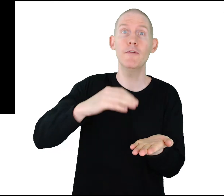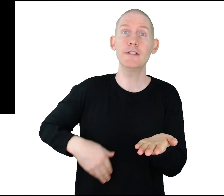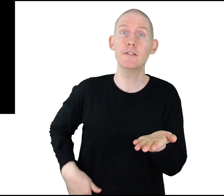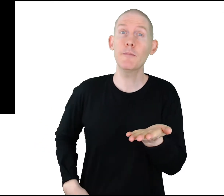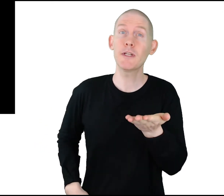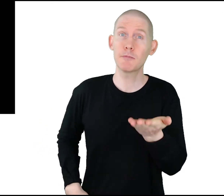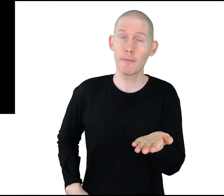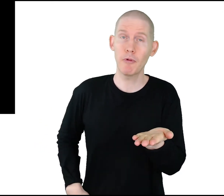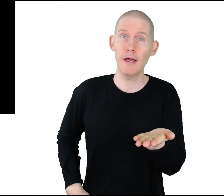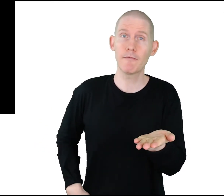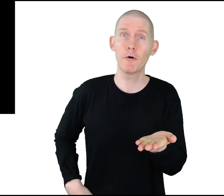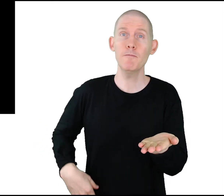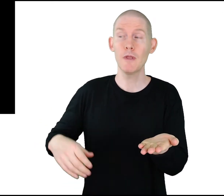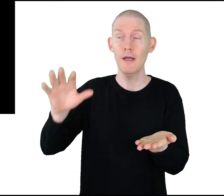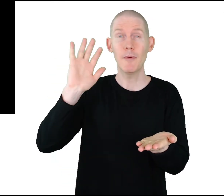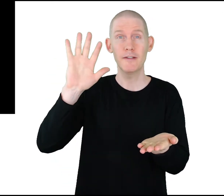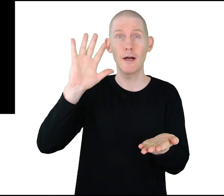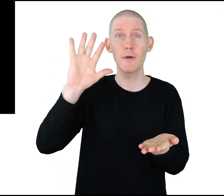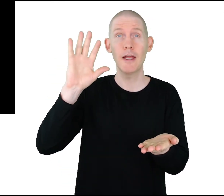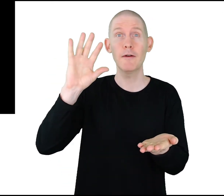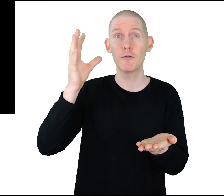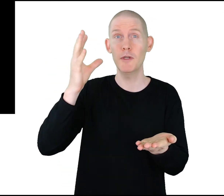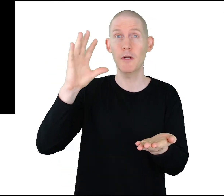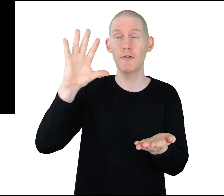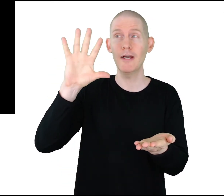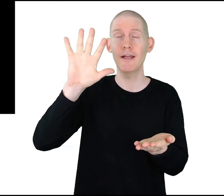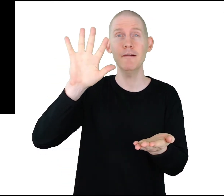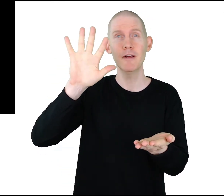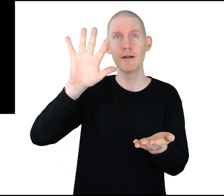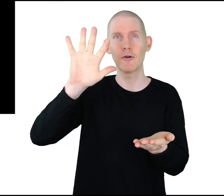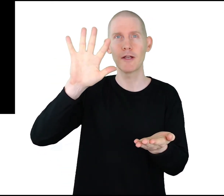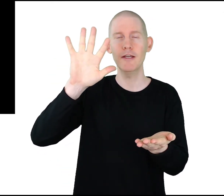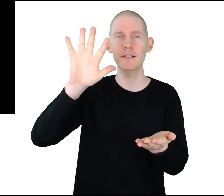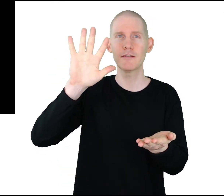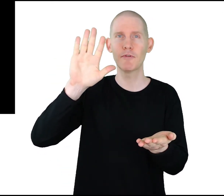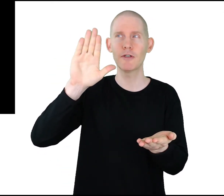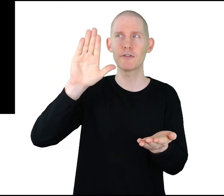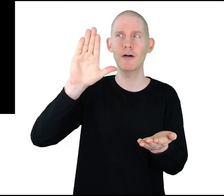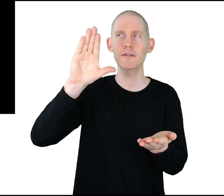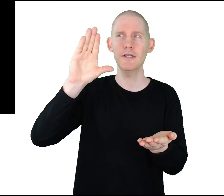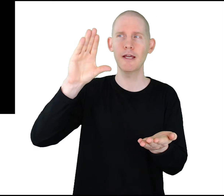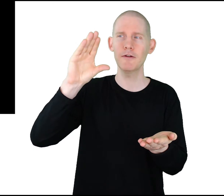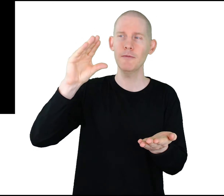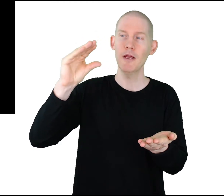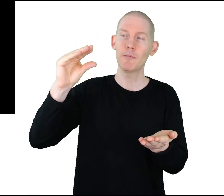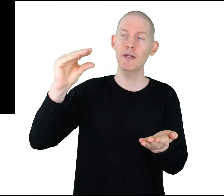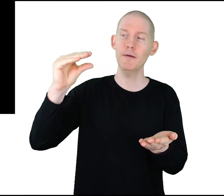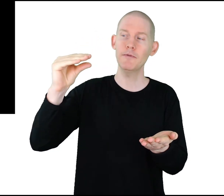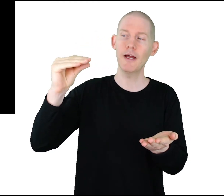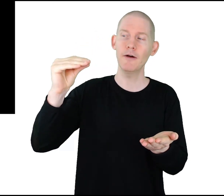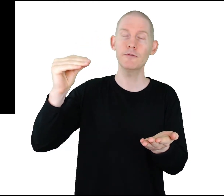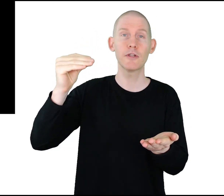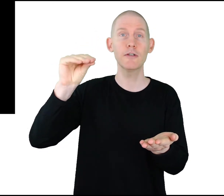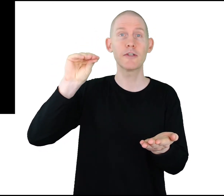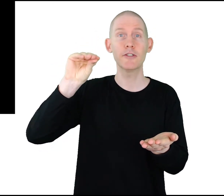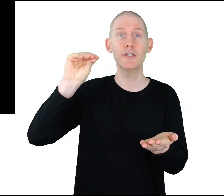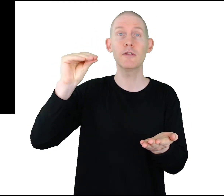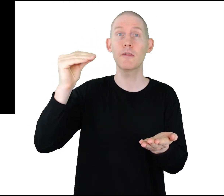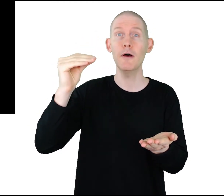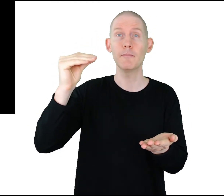facing up, that's my platform. My dominant hand, for me, my right hand, go like this, fingers all together, bring them down so they're touching the thumb,